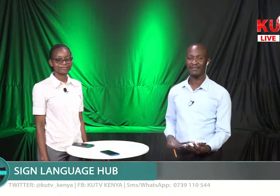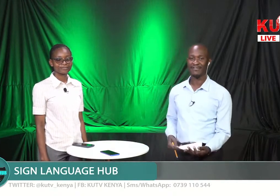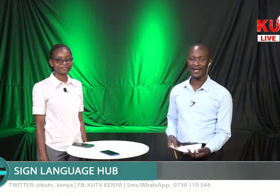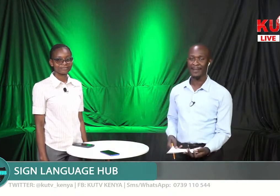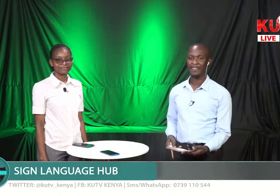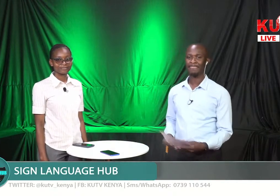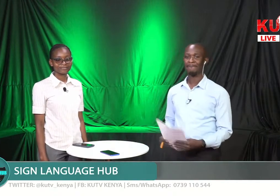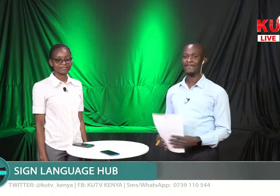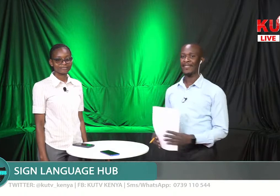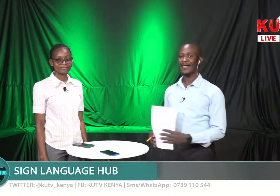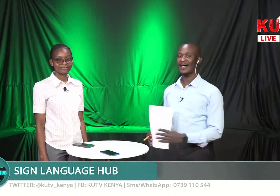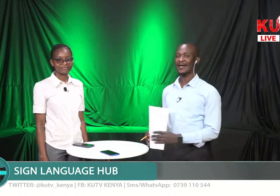her.